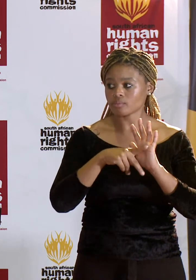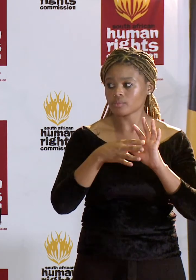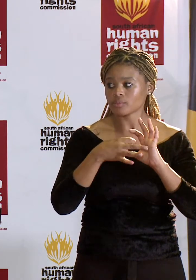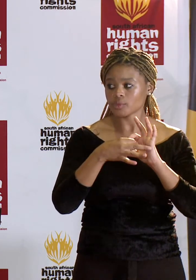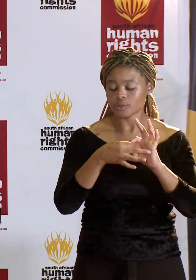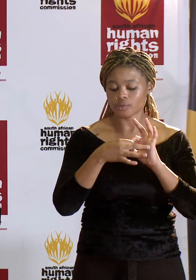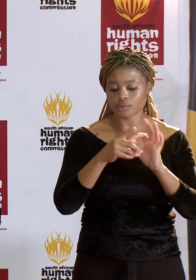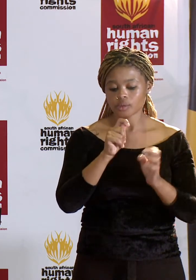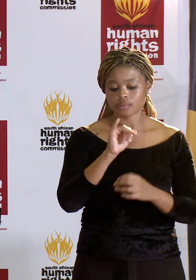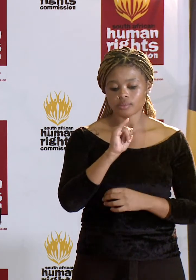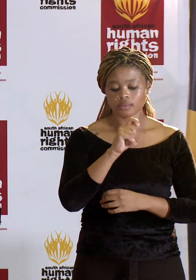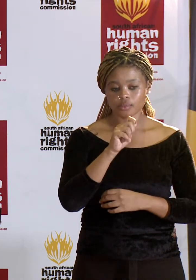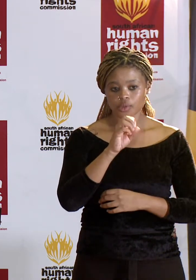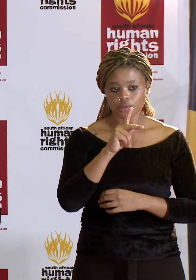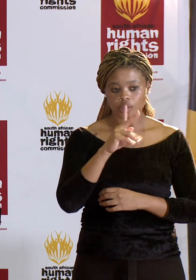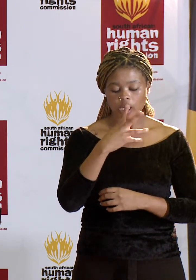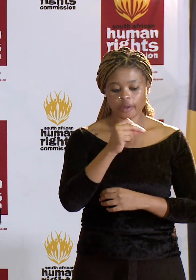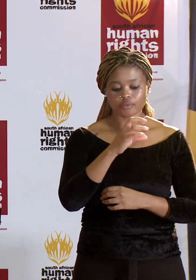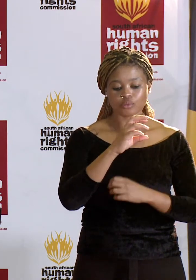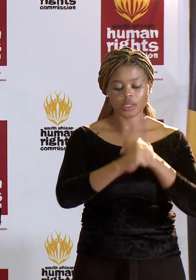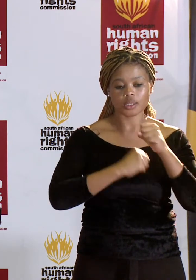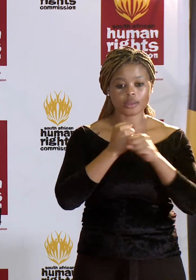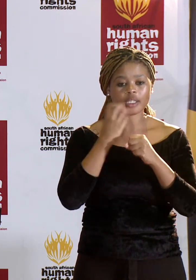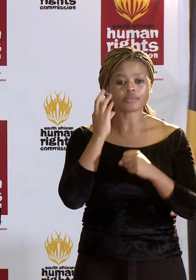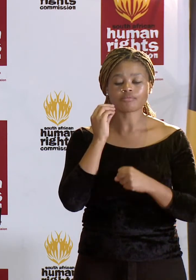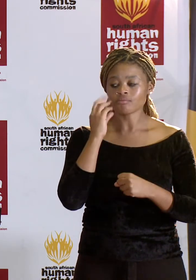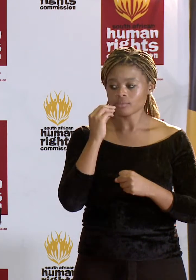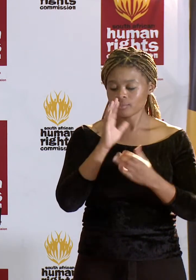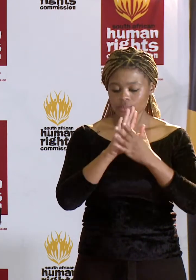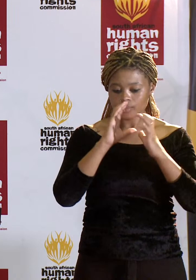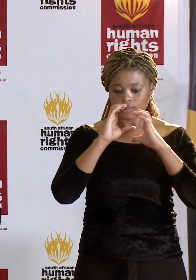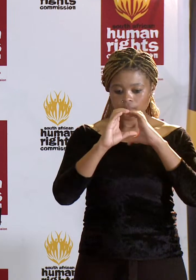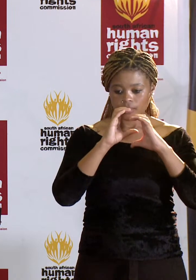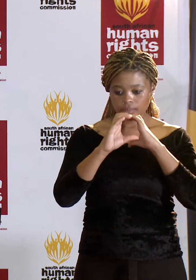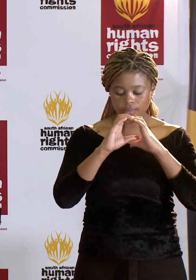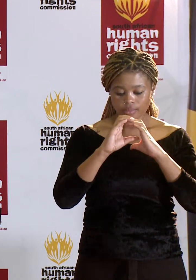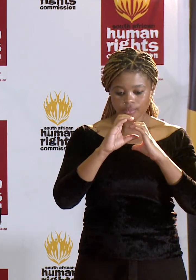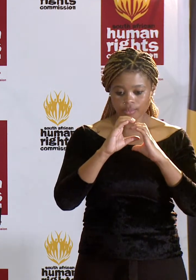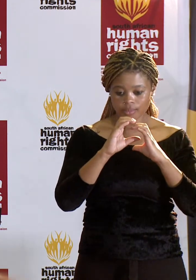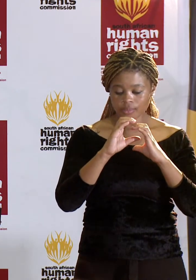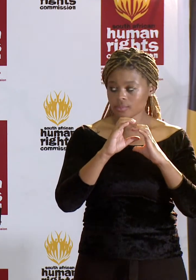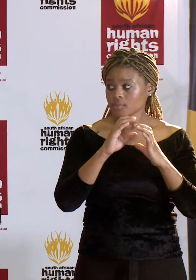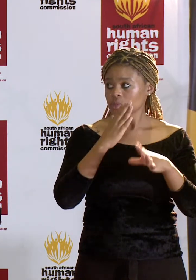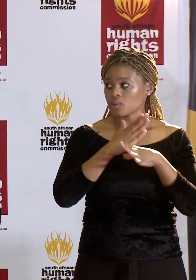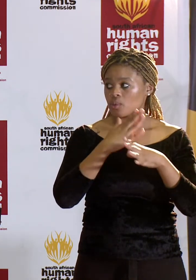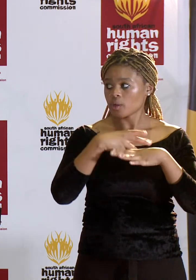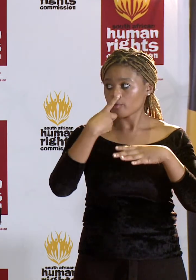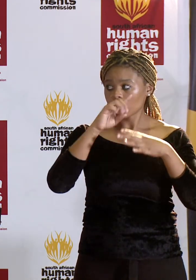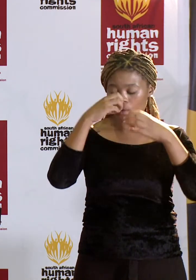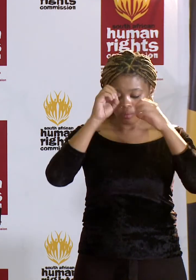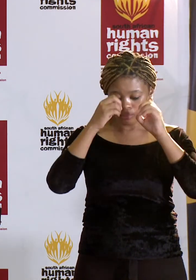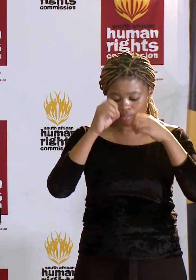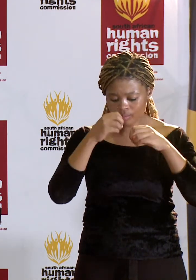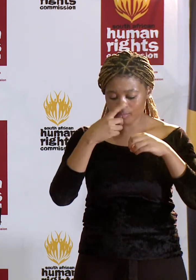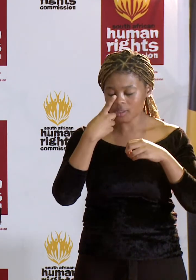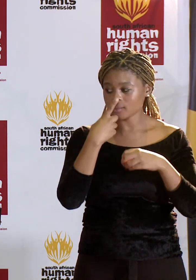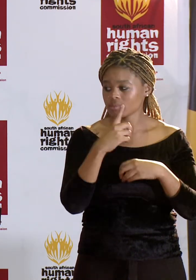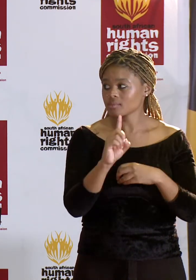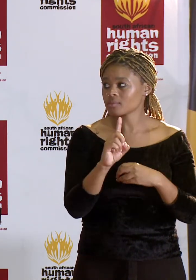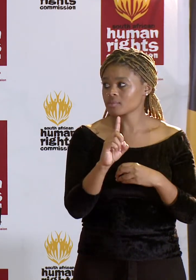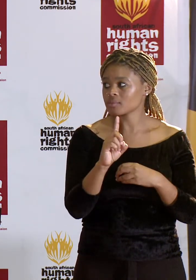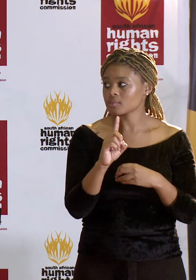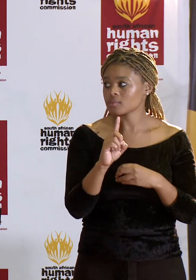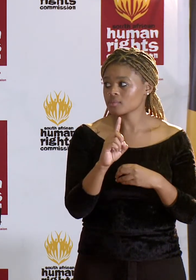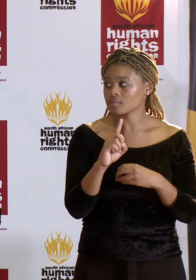at TikTok. He has more than 20 years' experience in tech and communications industry, having worked for Google, the Open Society Foundation, and